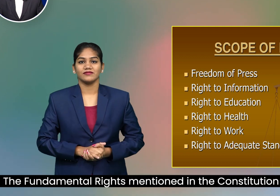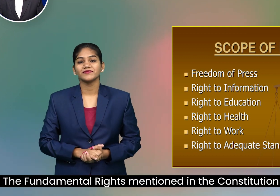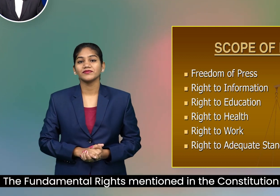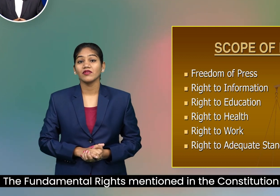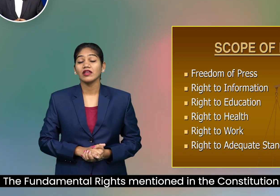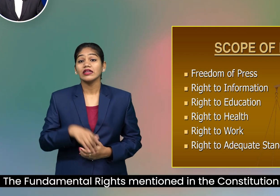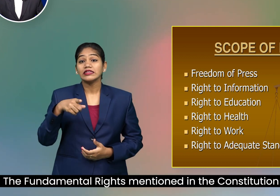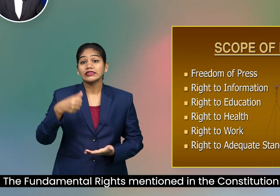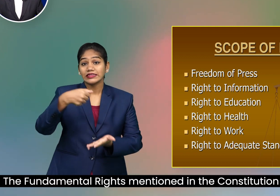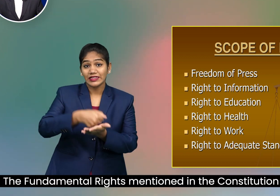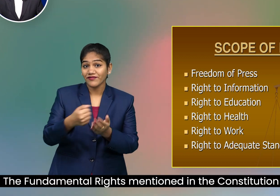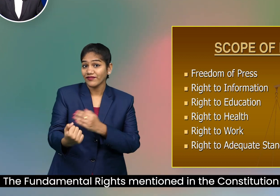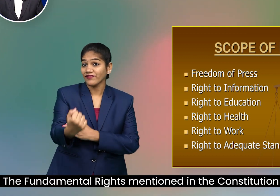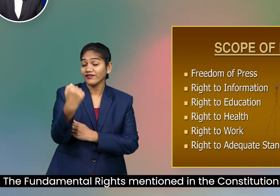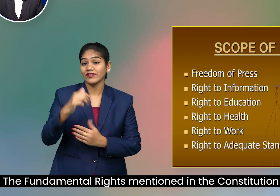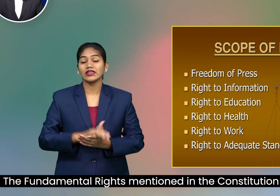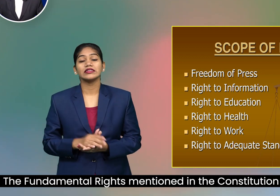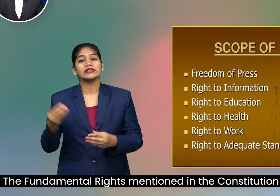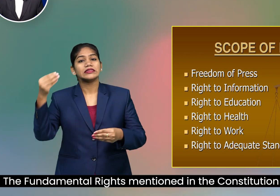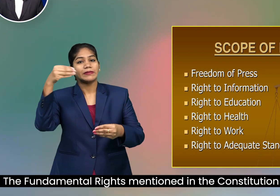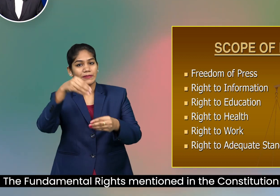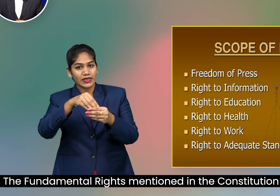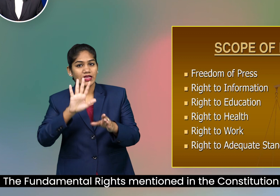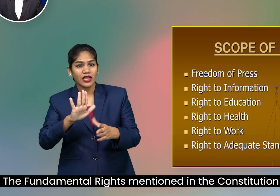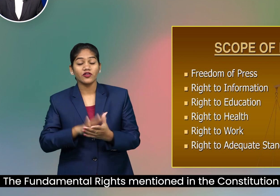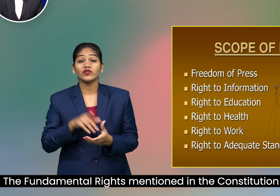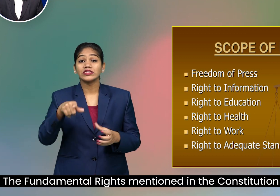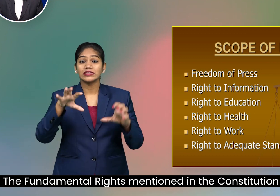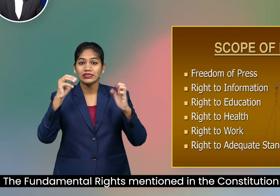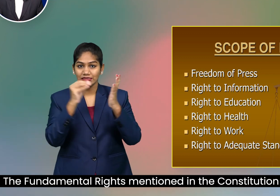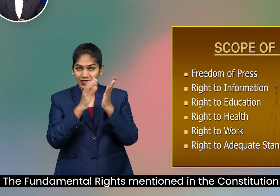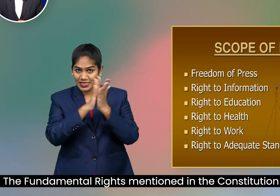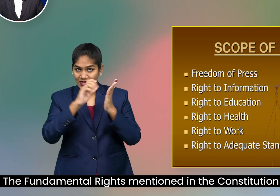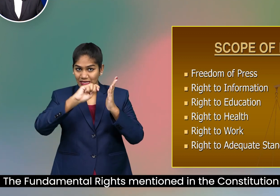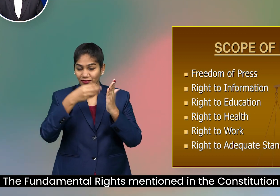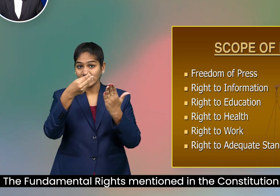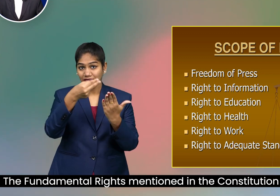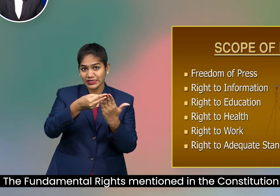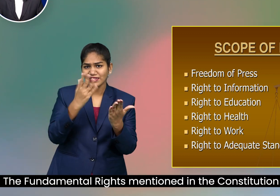The fundamental rights mentioned in the Constitution can change over time.